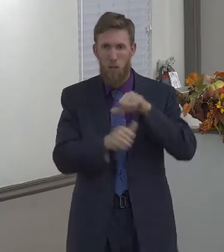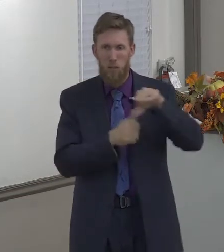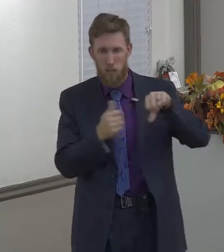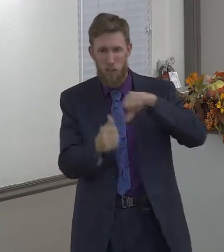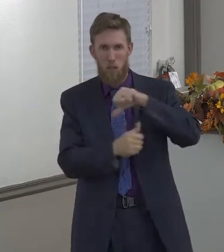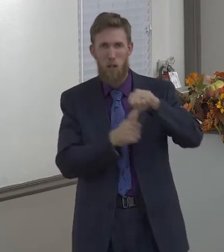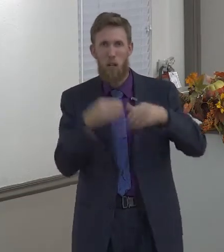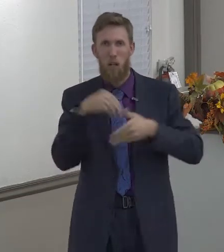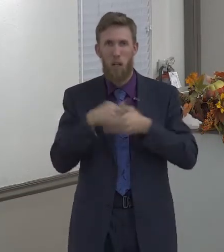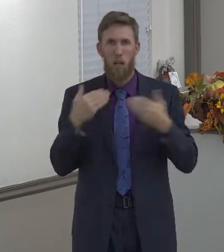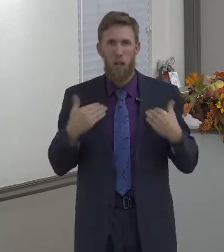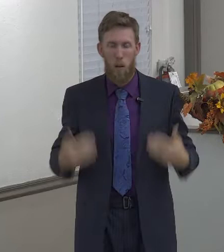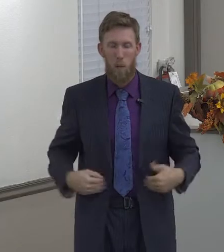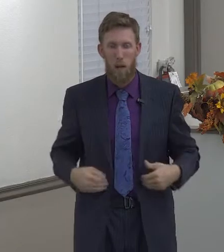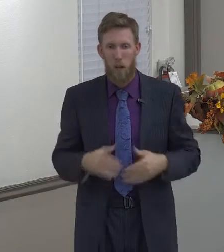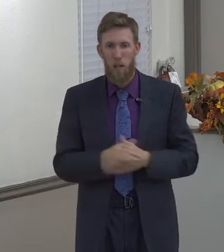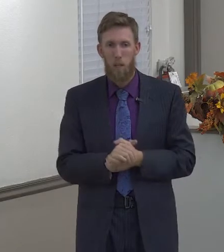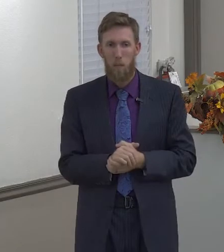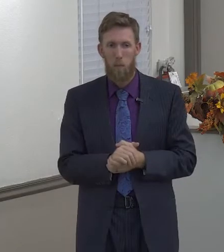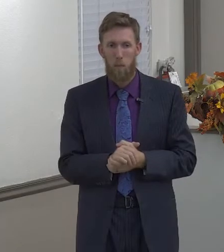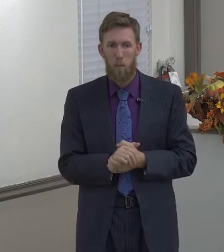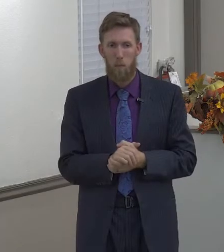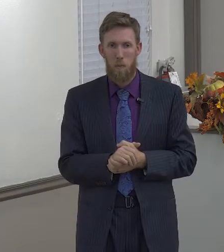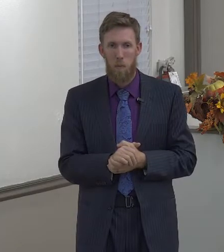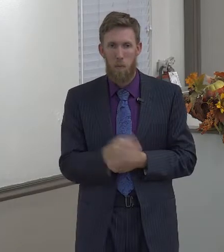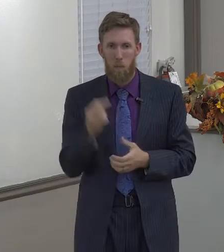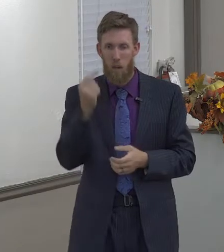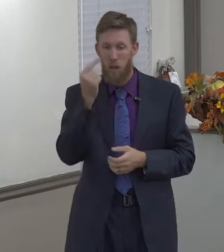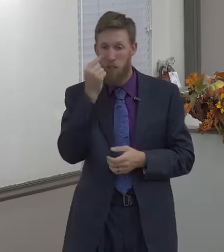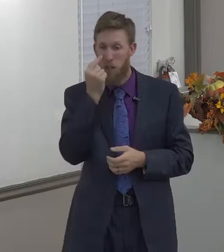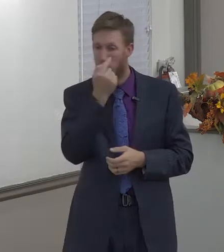you. Listen, we need each other.